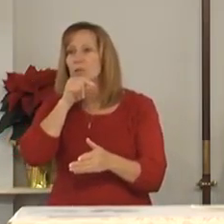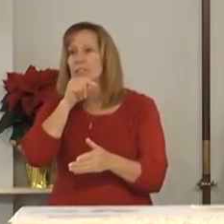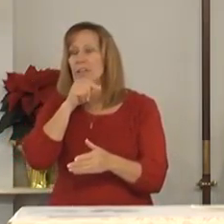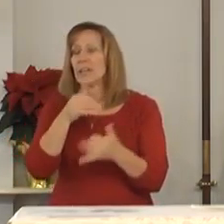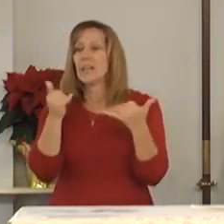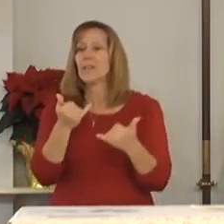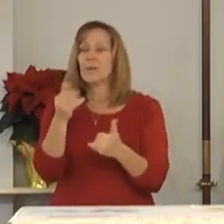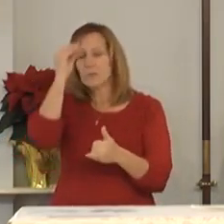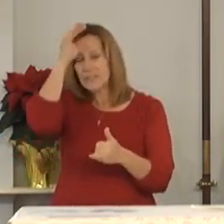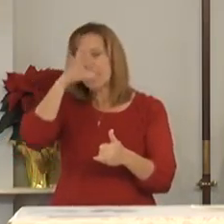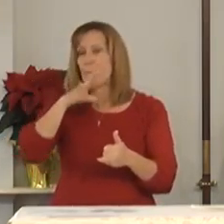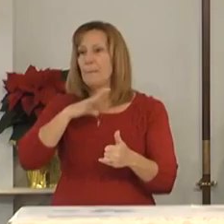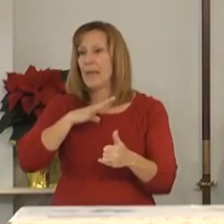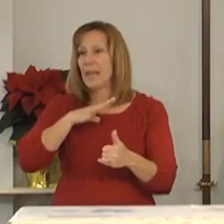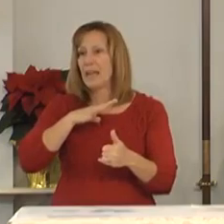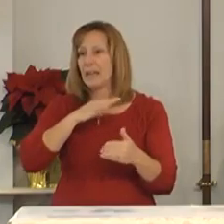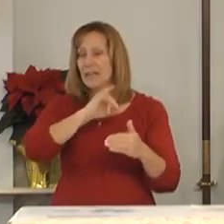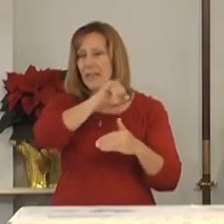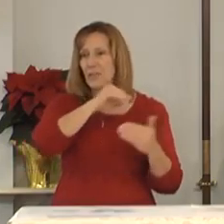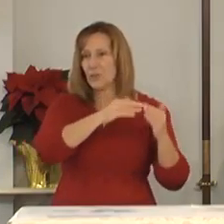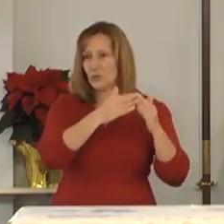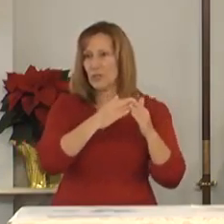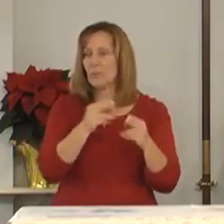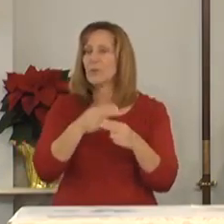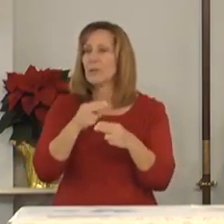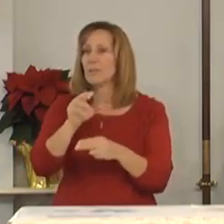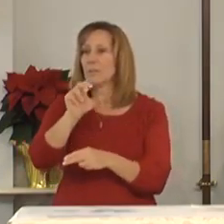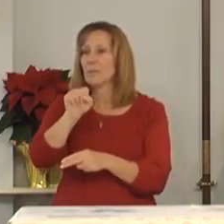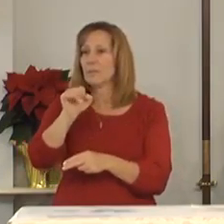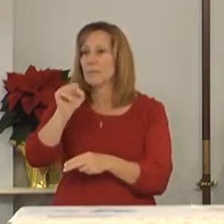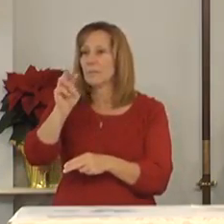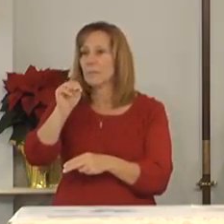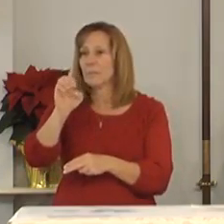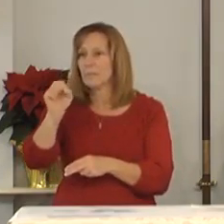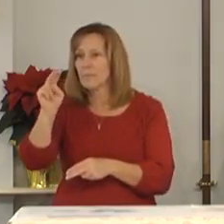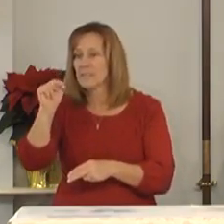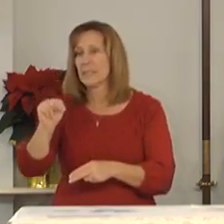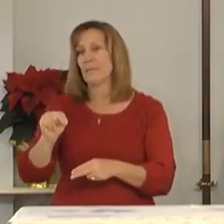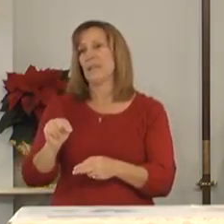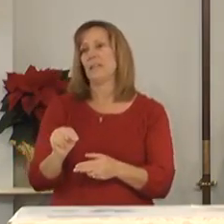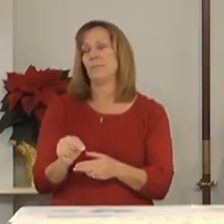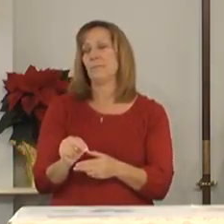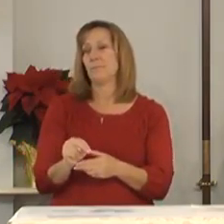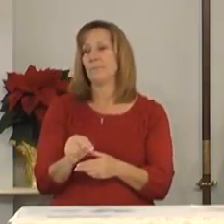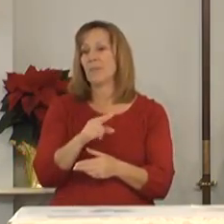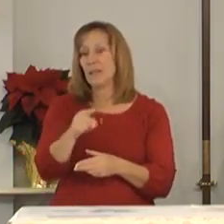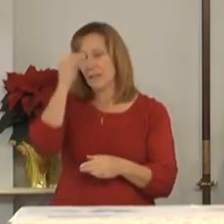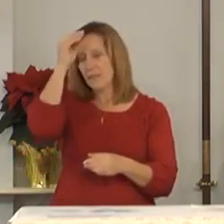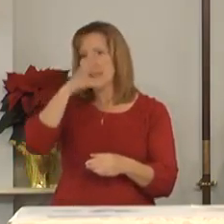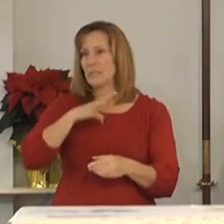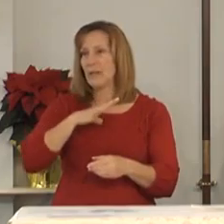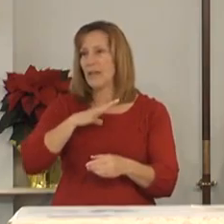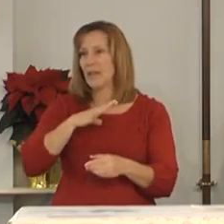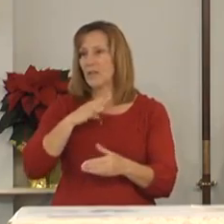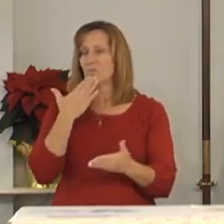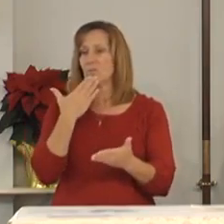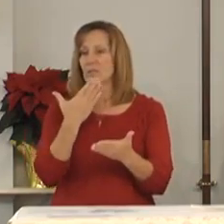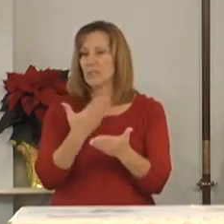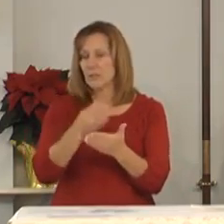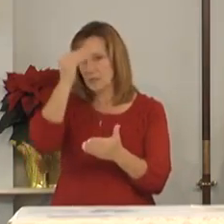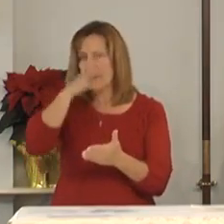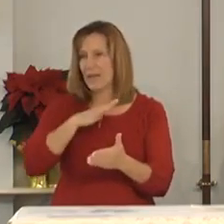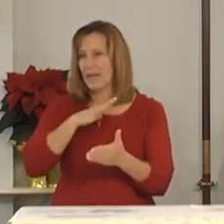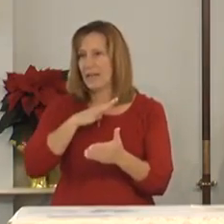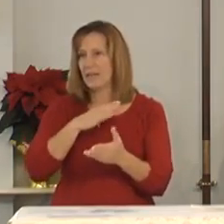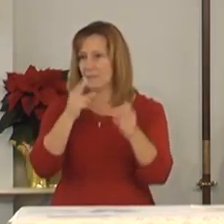Now there was a man in Jerusalem whose name was Simeon. And this man was righteous and